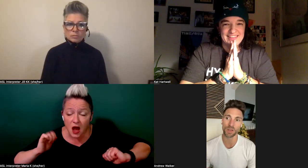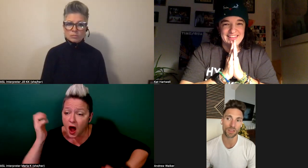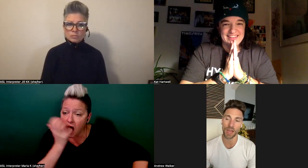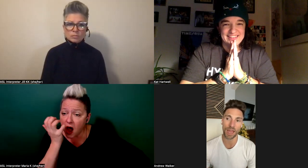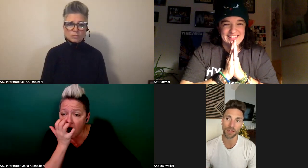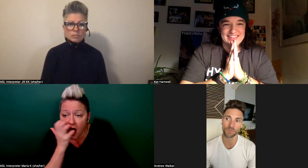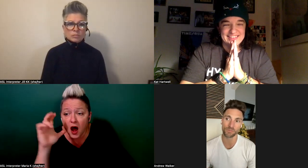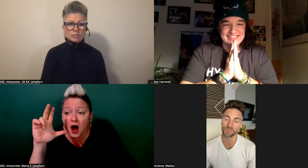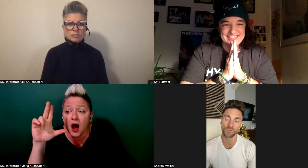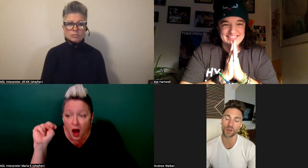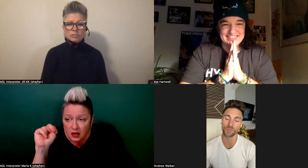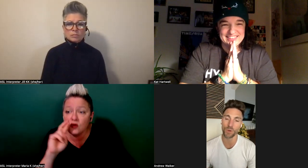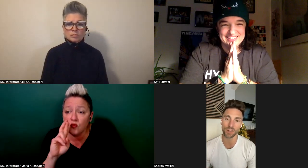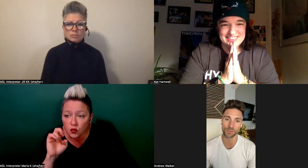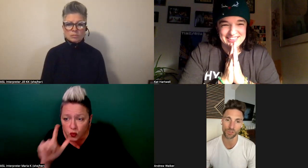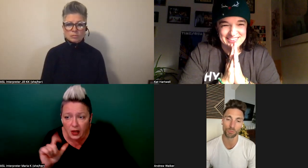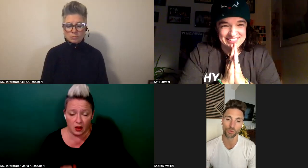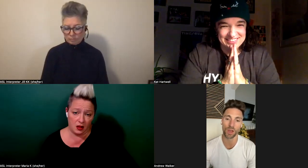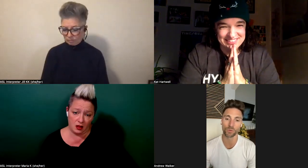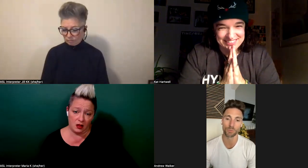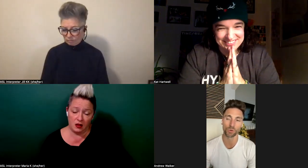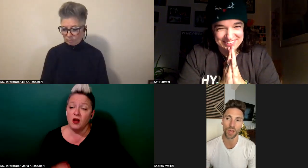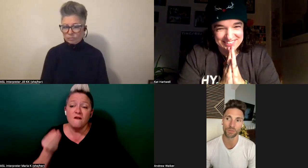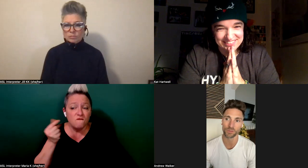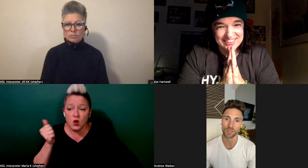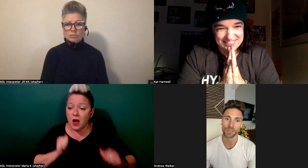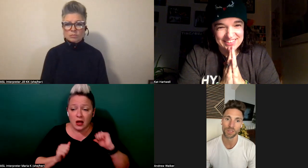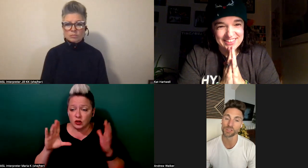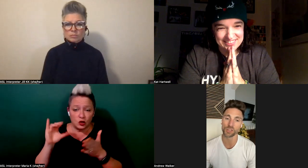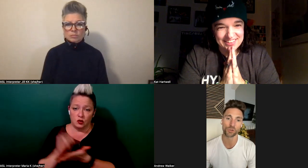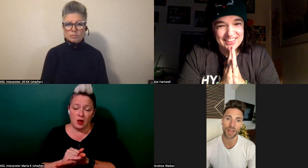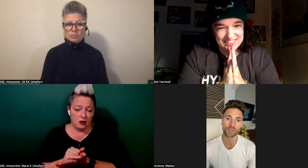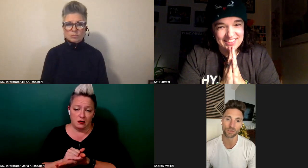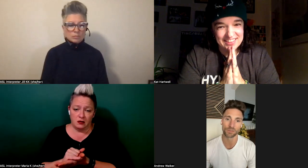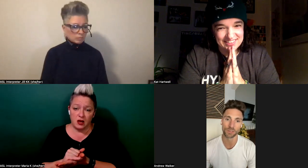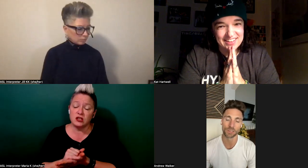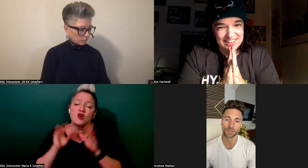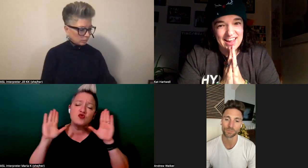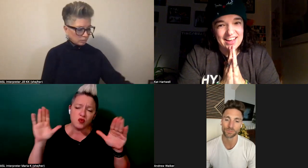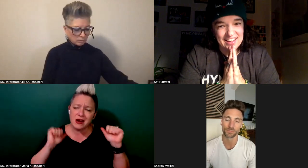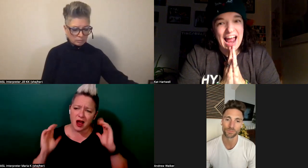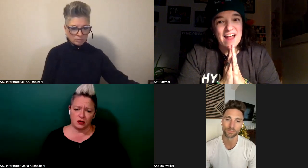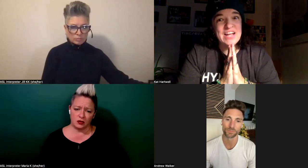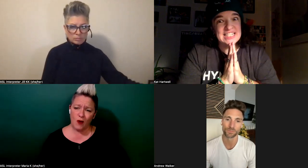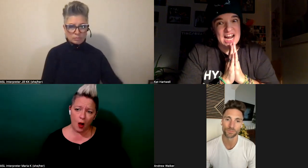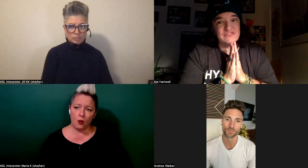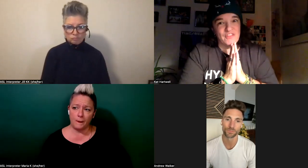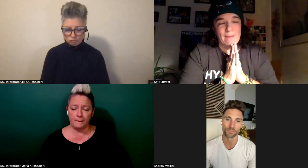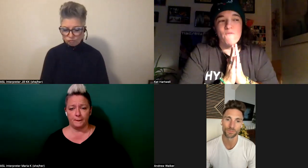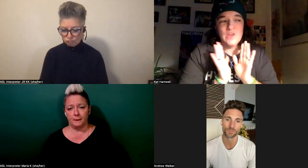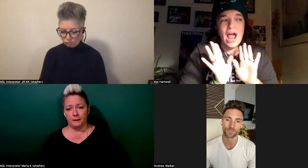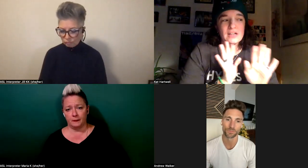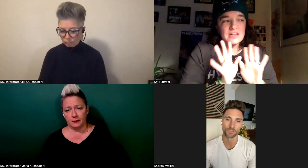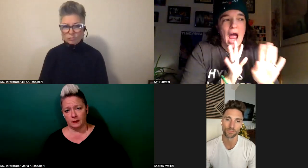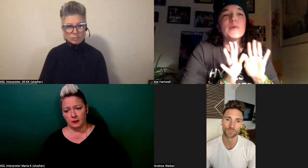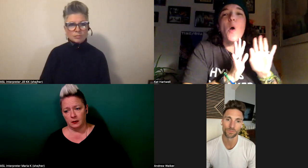unreal. I don't think very few actors could have pulled off what he pulled off He's such a great actor. I had to get tickets for that